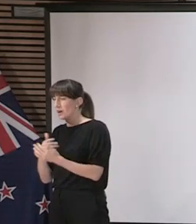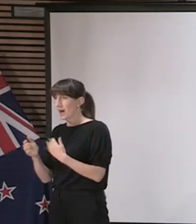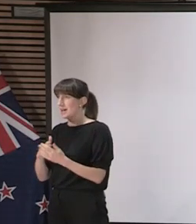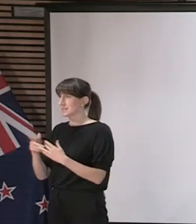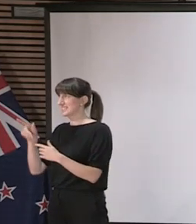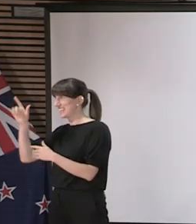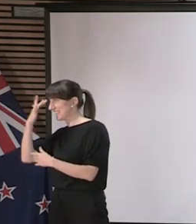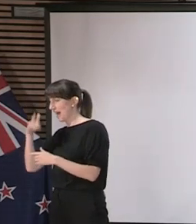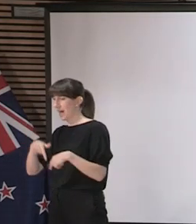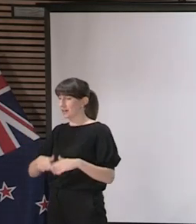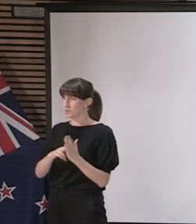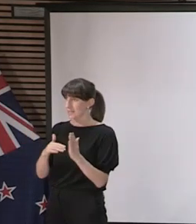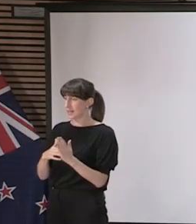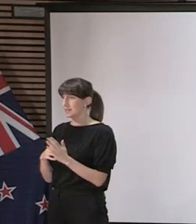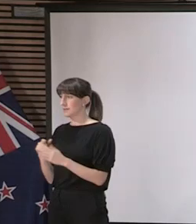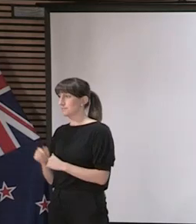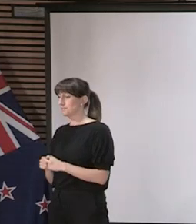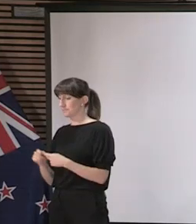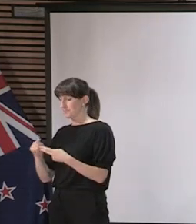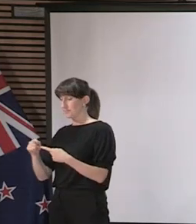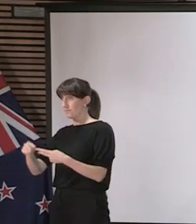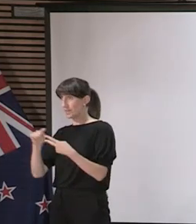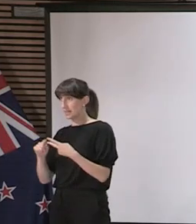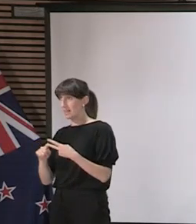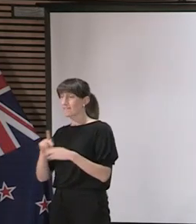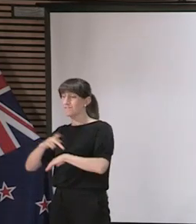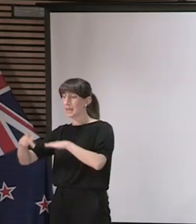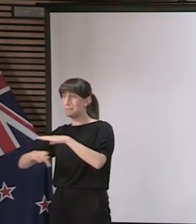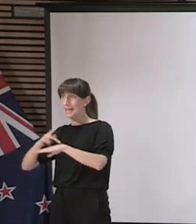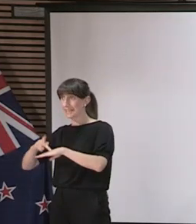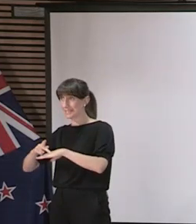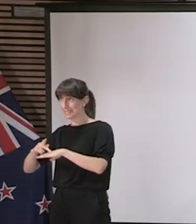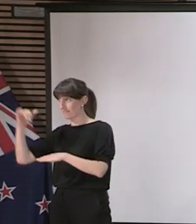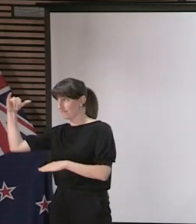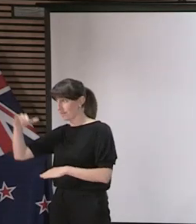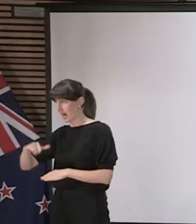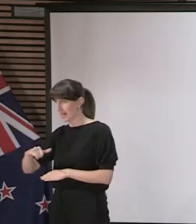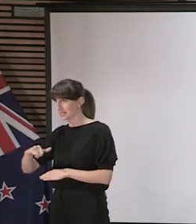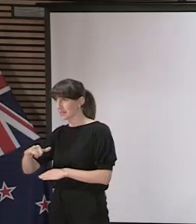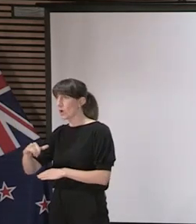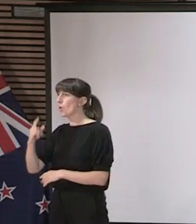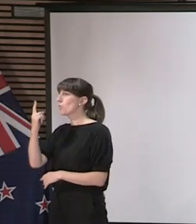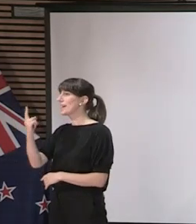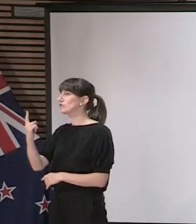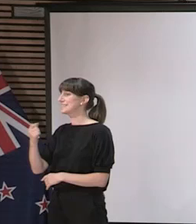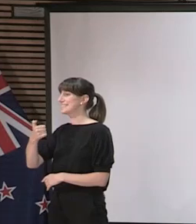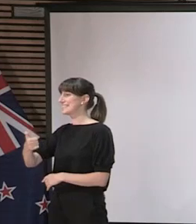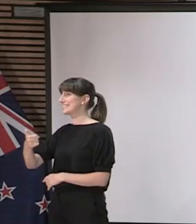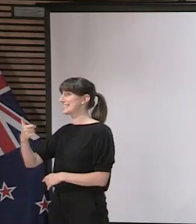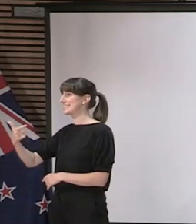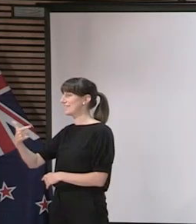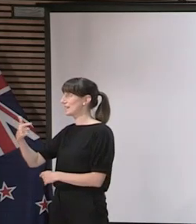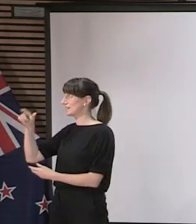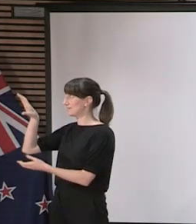Zealand side. The commercial Philippines Airlines flight that repatriated 167 New Zealanders